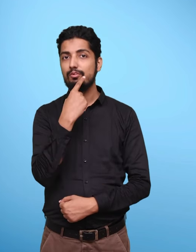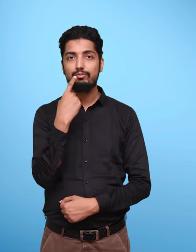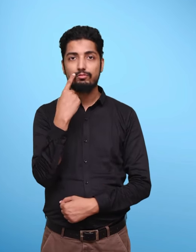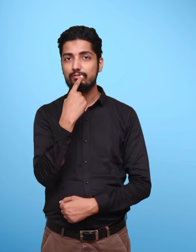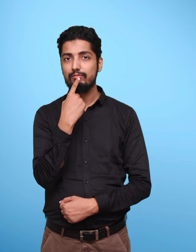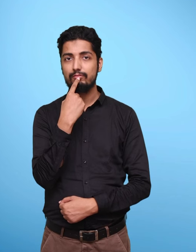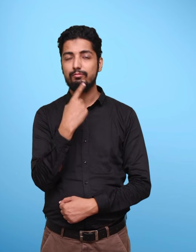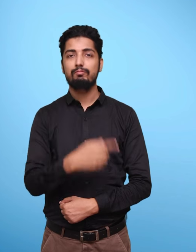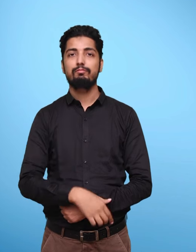mouth,